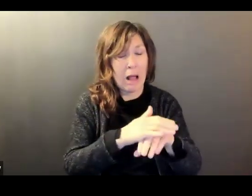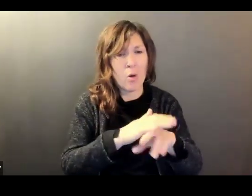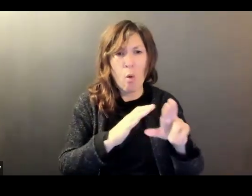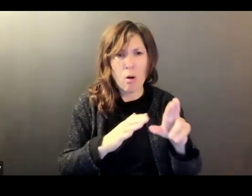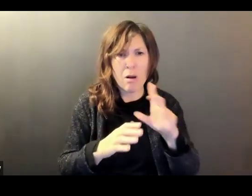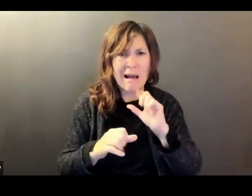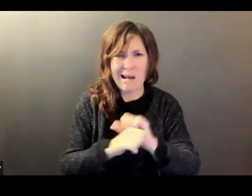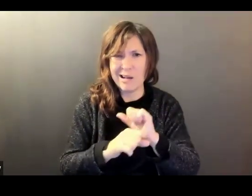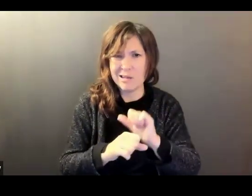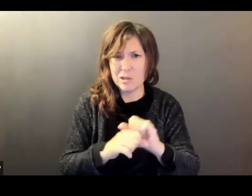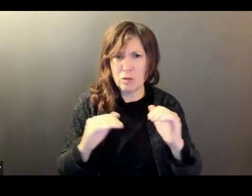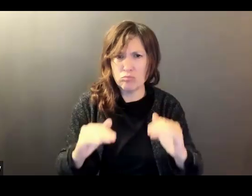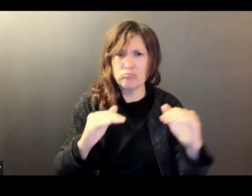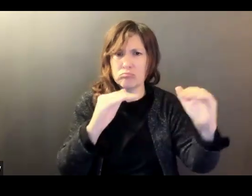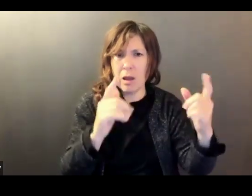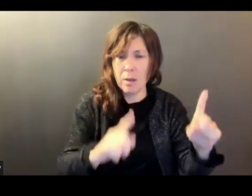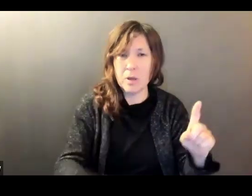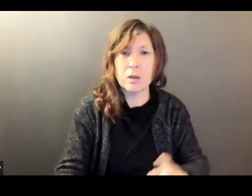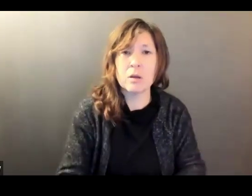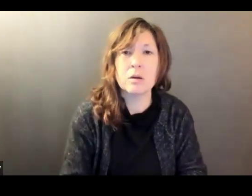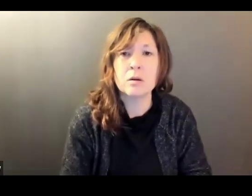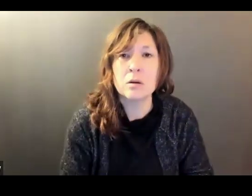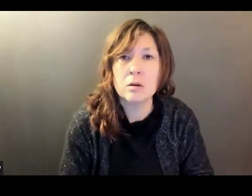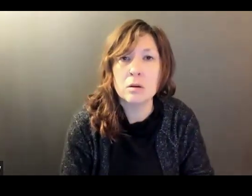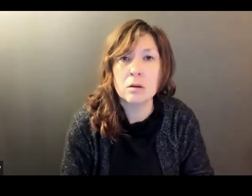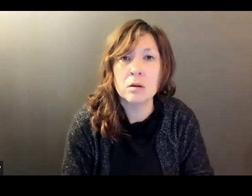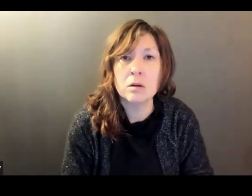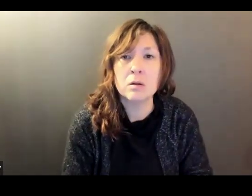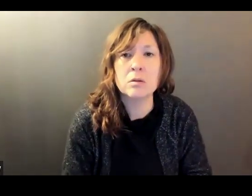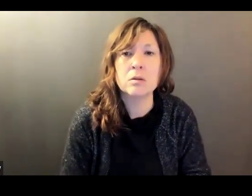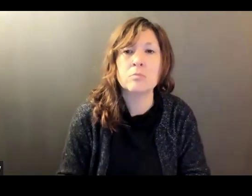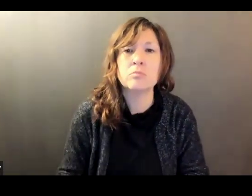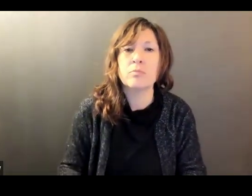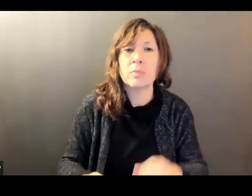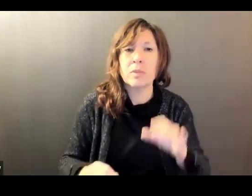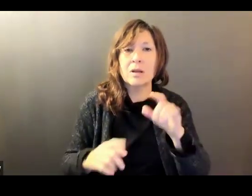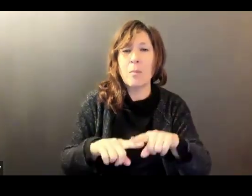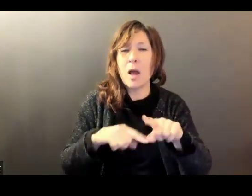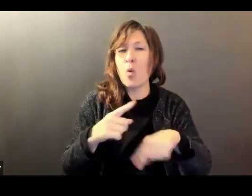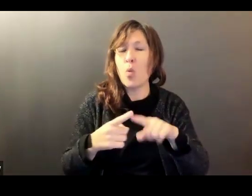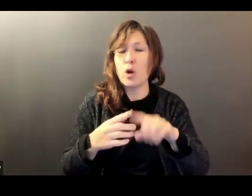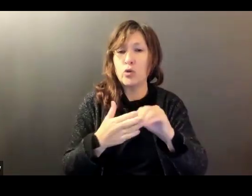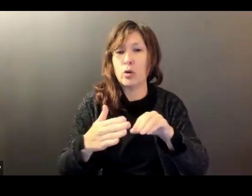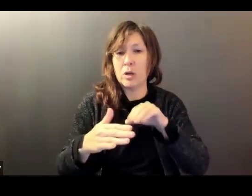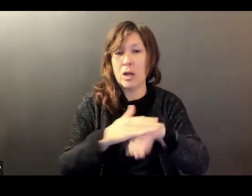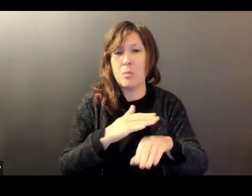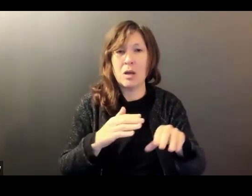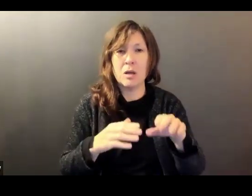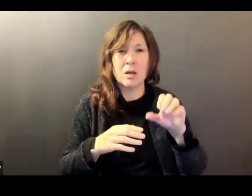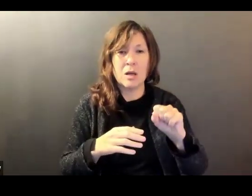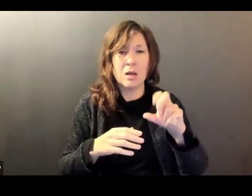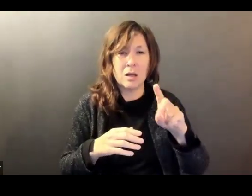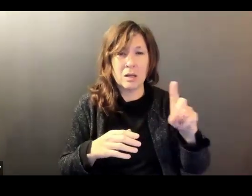may, depending on when a student comes in, they may be level 1 or SDD 1, which is service determined